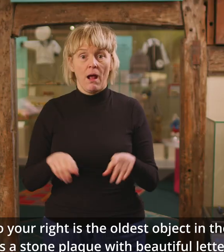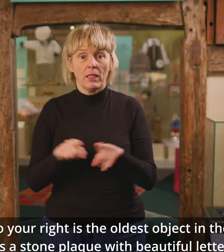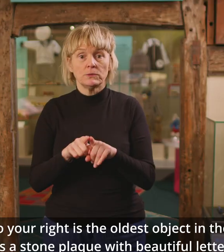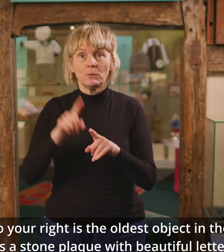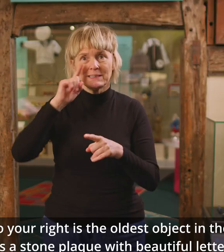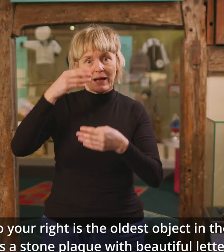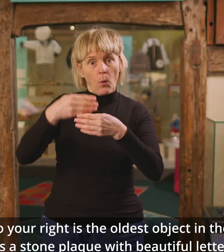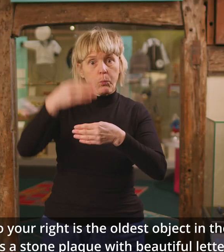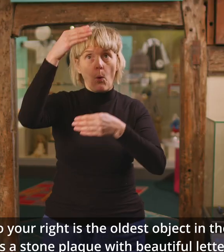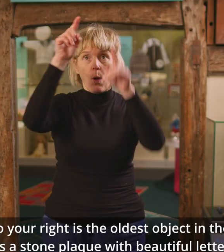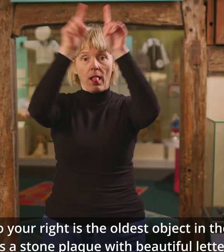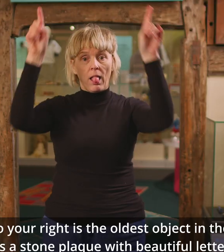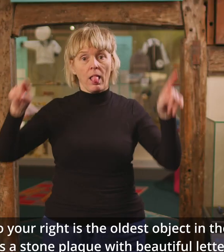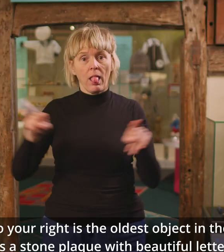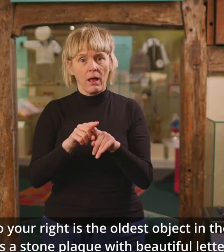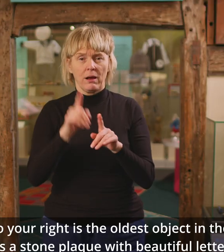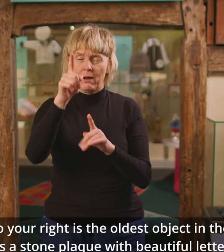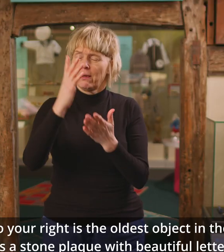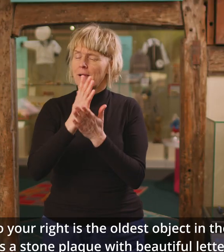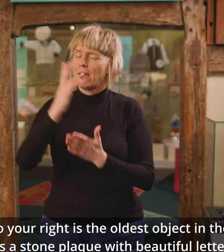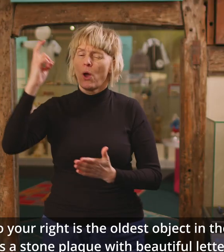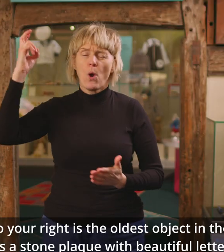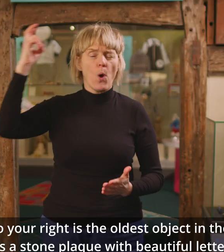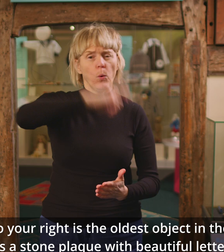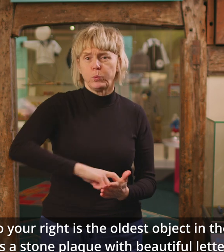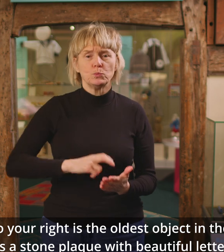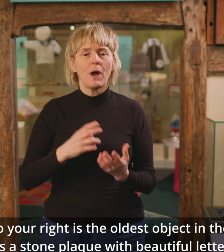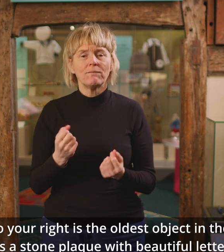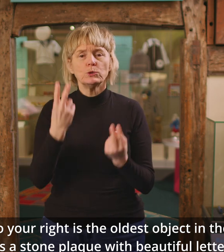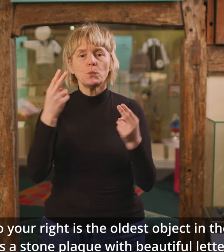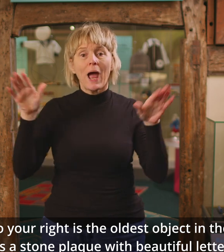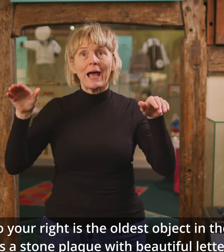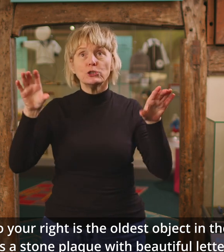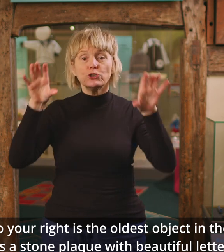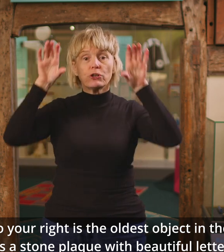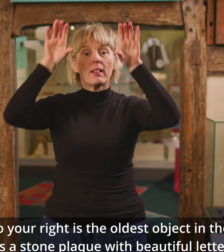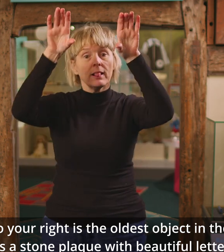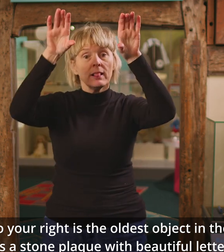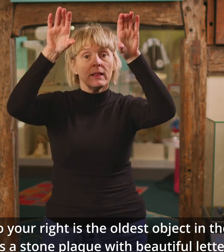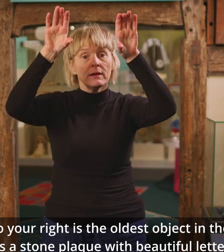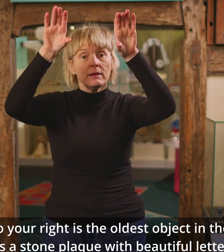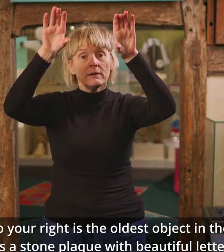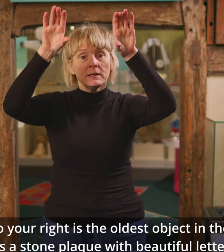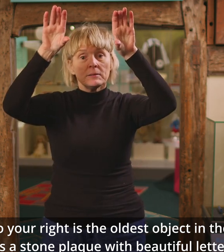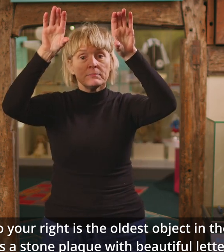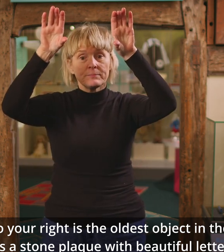On the wall to your right is the oldest object in the museum, which is a stone plaque with